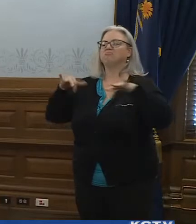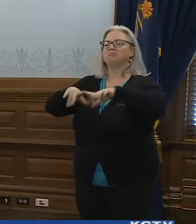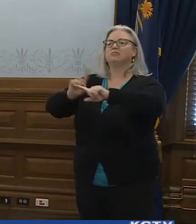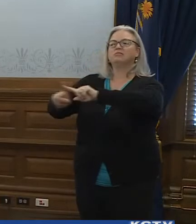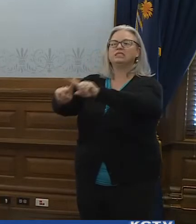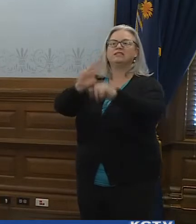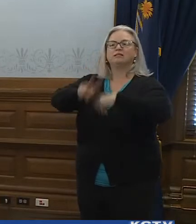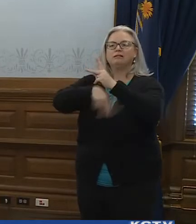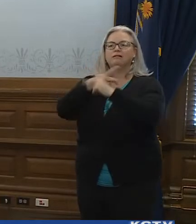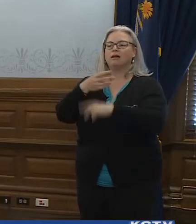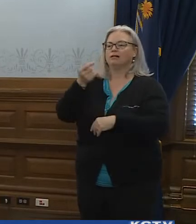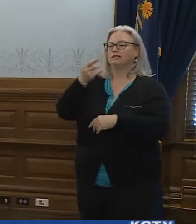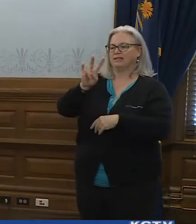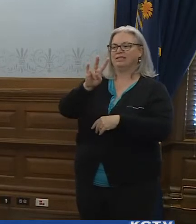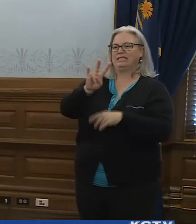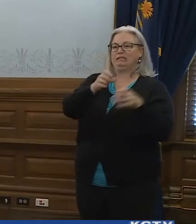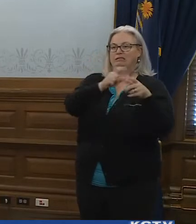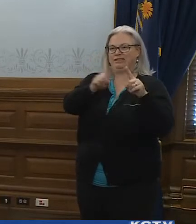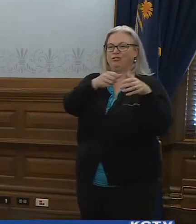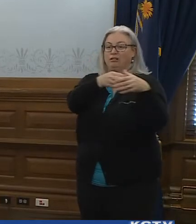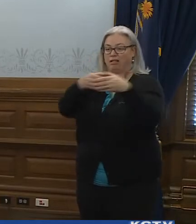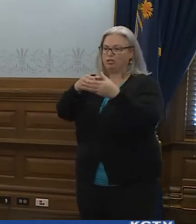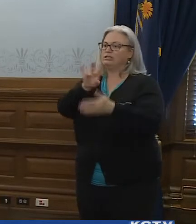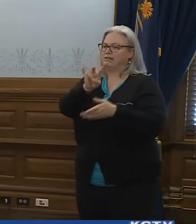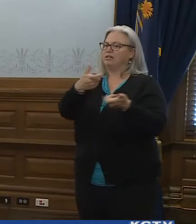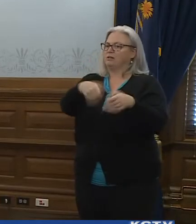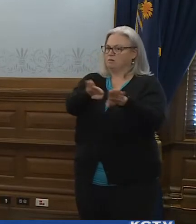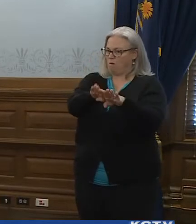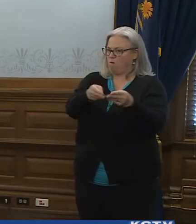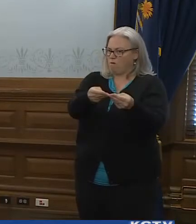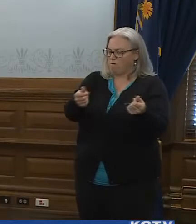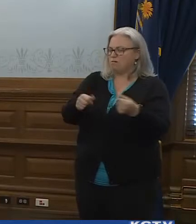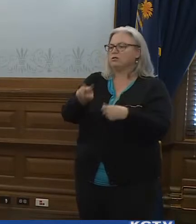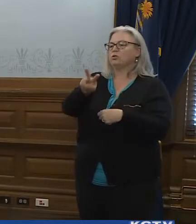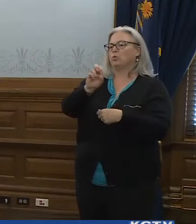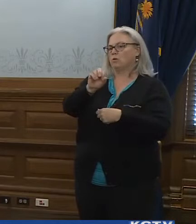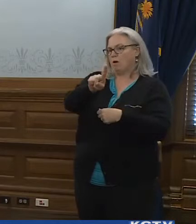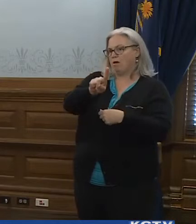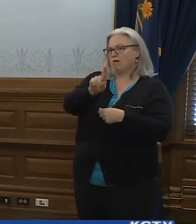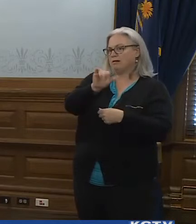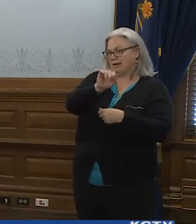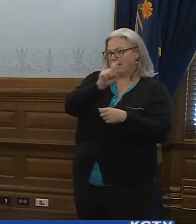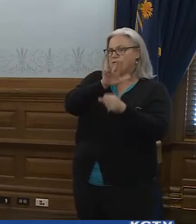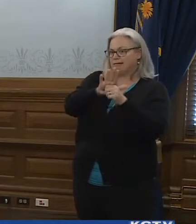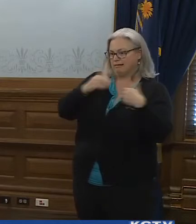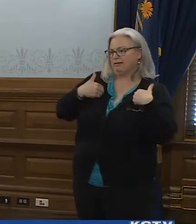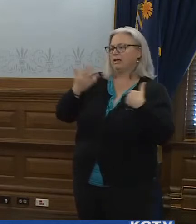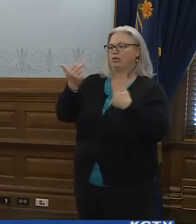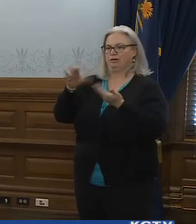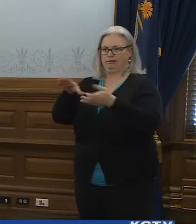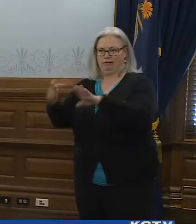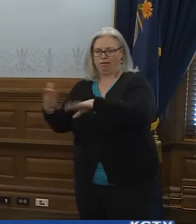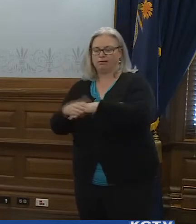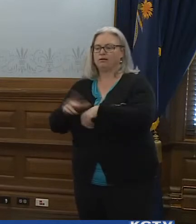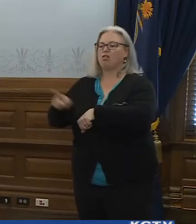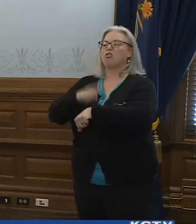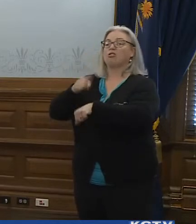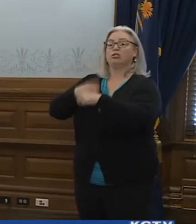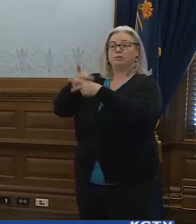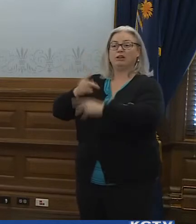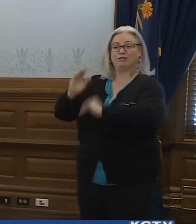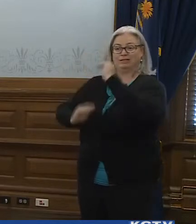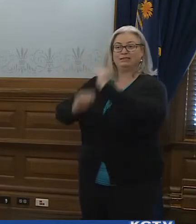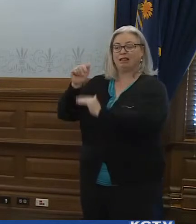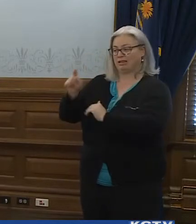various kinds, 17 clusters, 10 of which are closed, accounting for 201 cases and 13 deaths. Long-term care